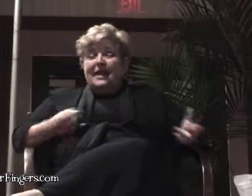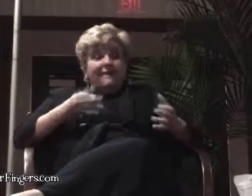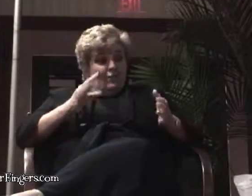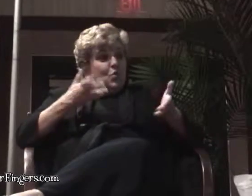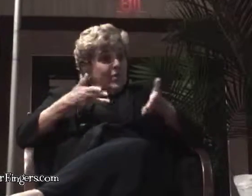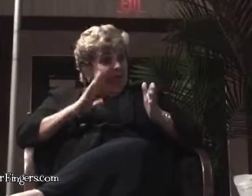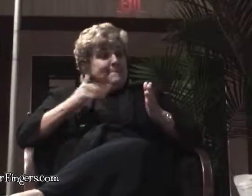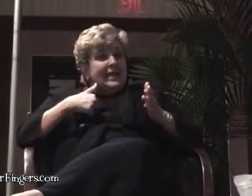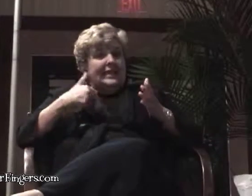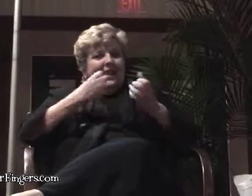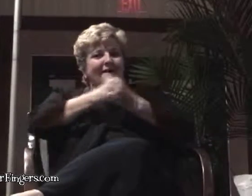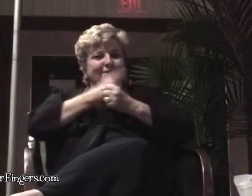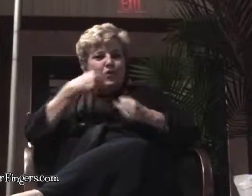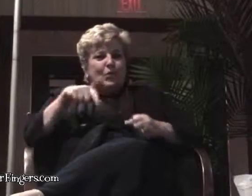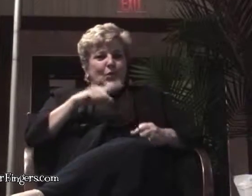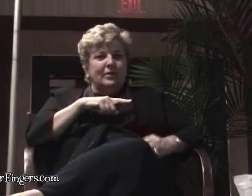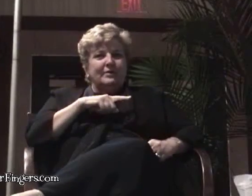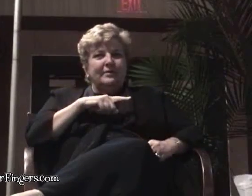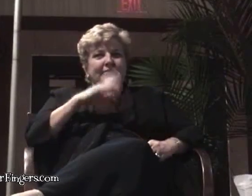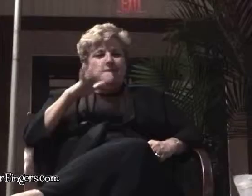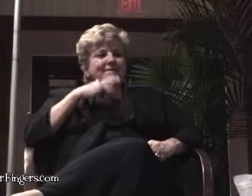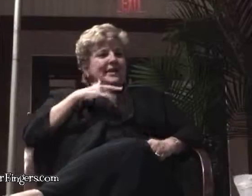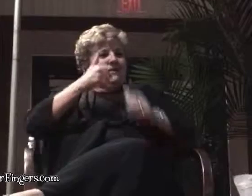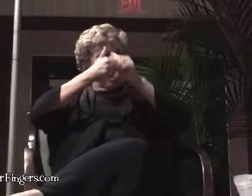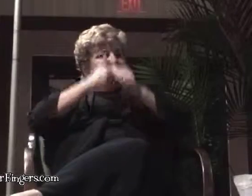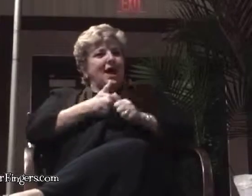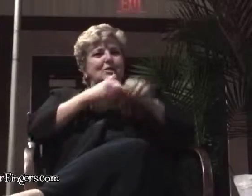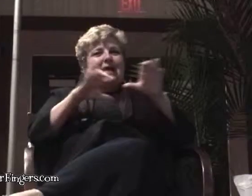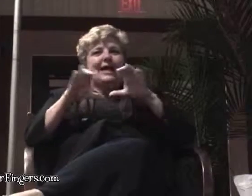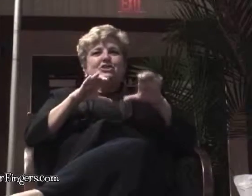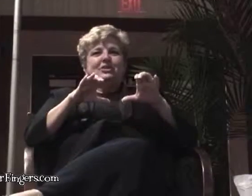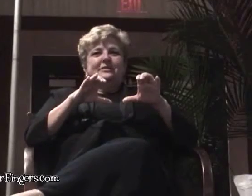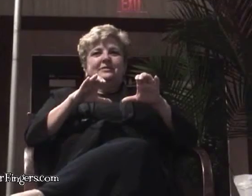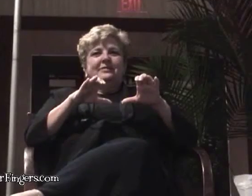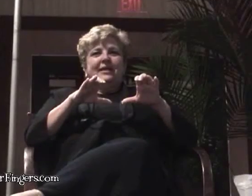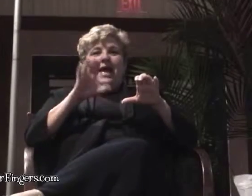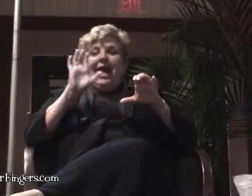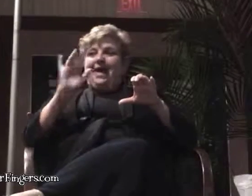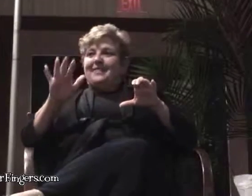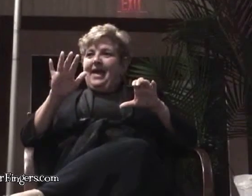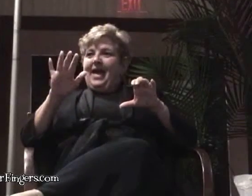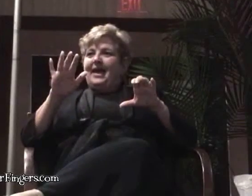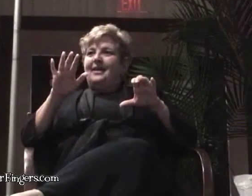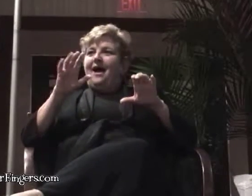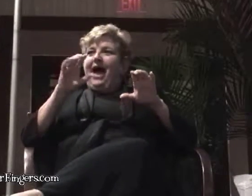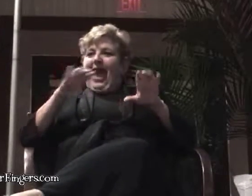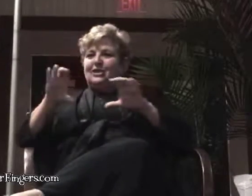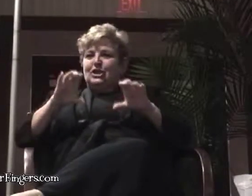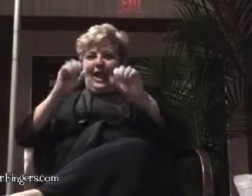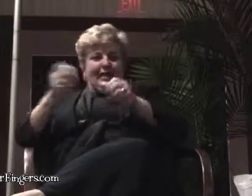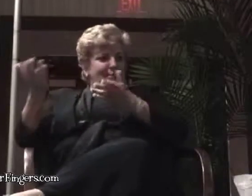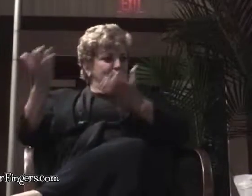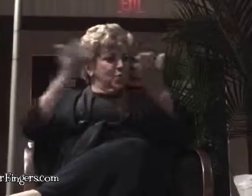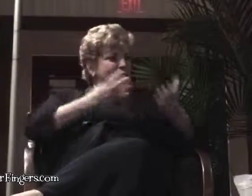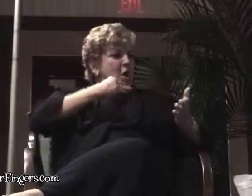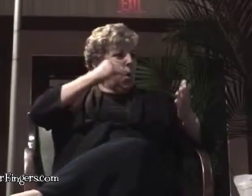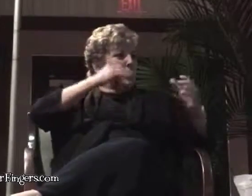the action. And I've been able to take that home and do it with my wife, and do it with my kids, and do it with my